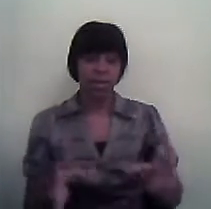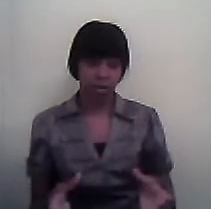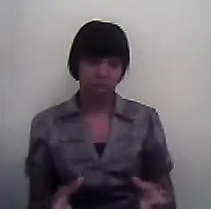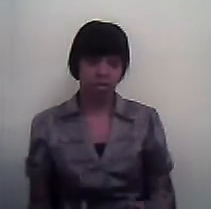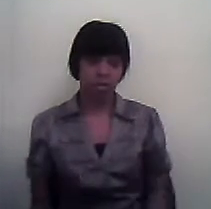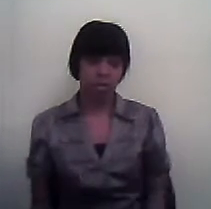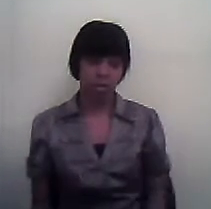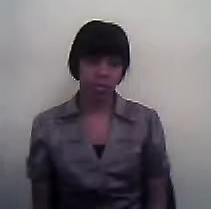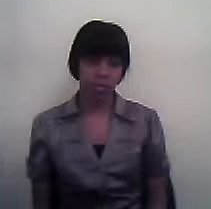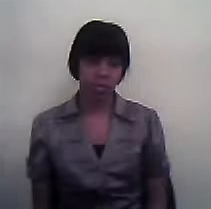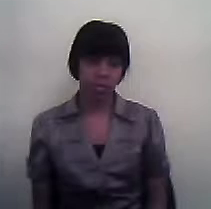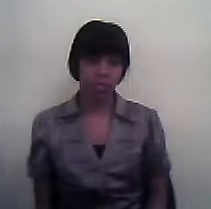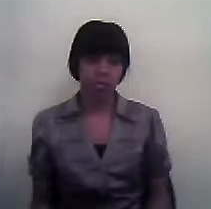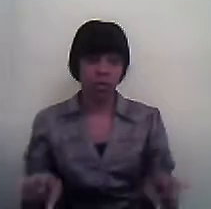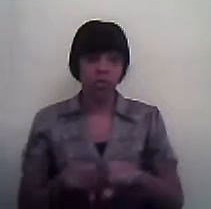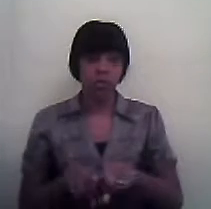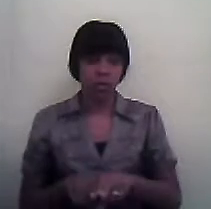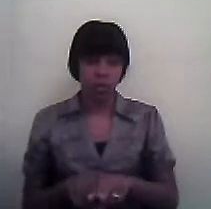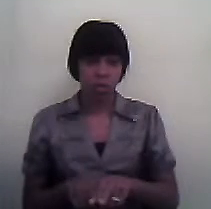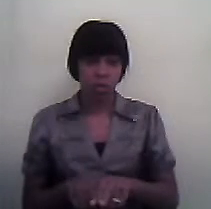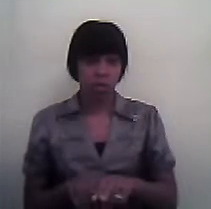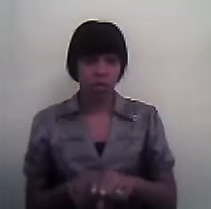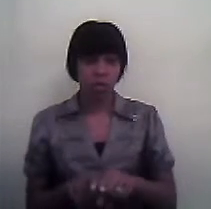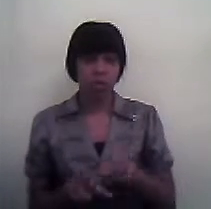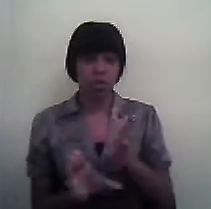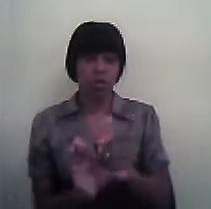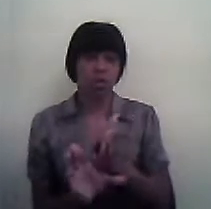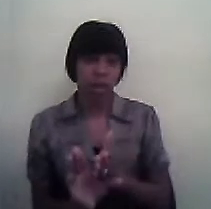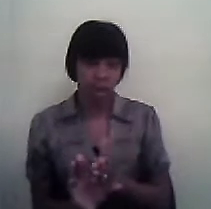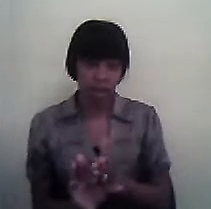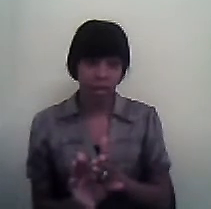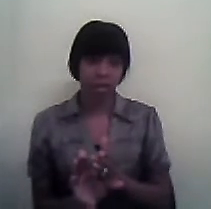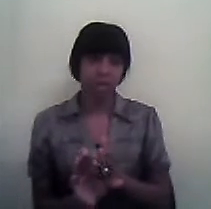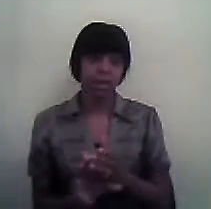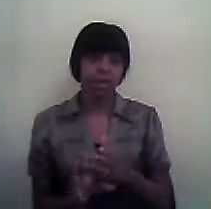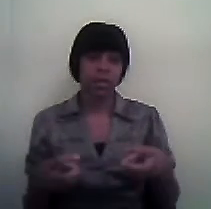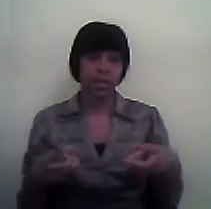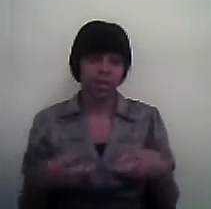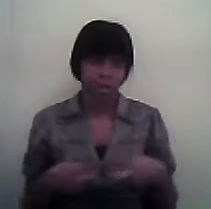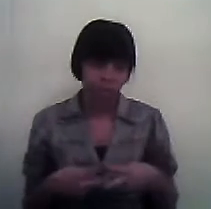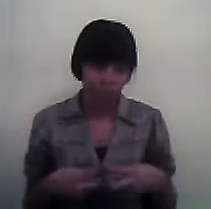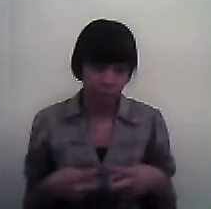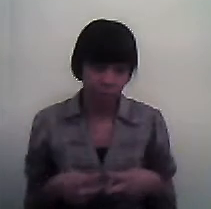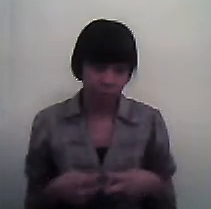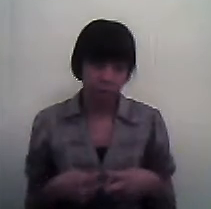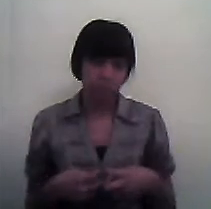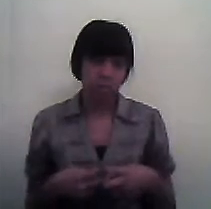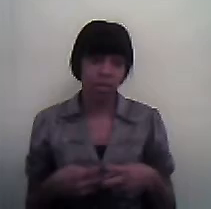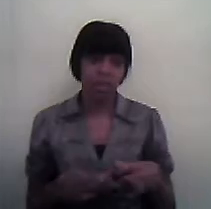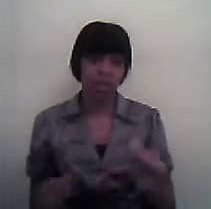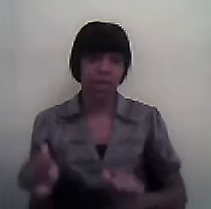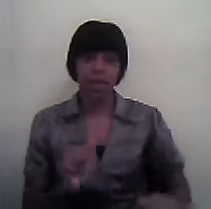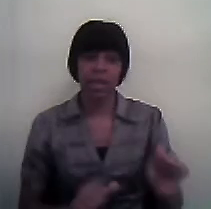psychology, sociology, biology, physics, any of the courses on the college level. And you could even try this with high